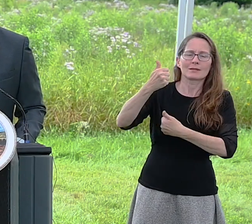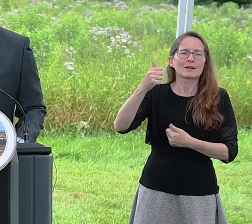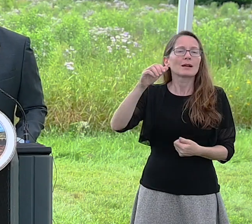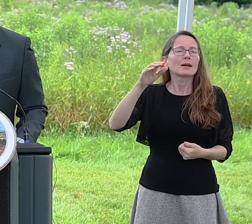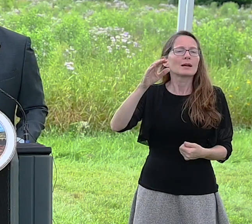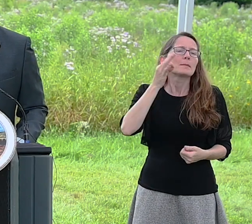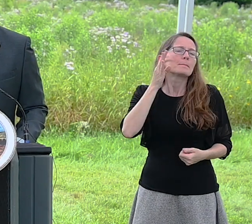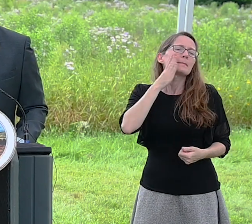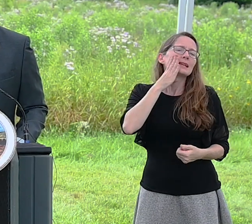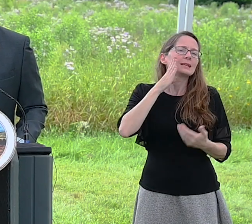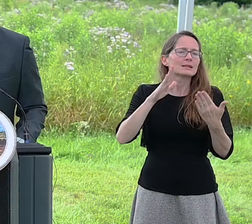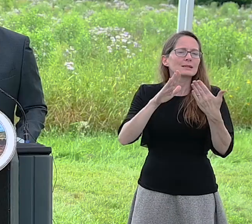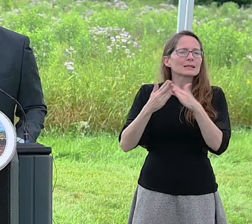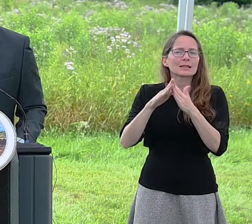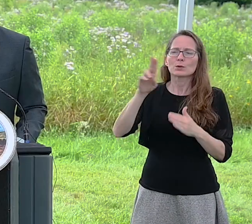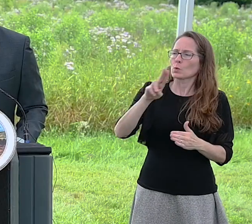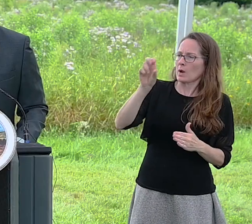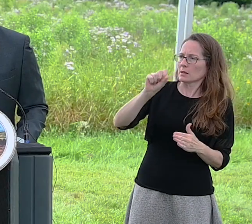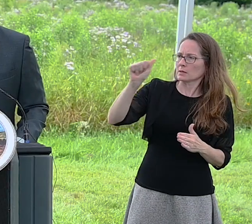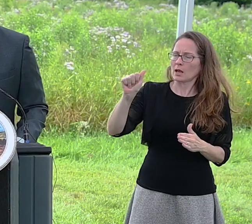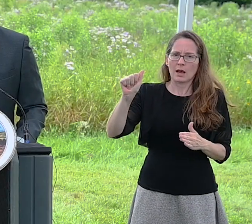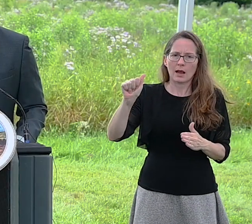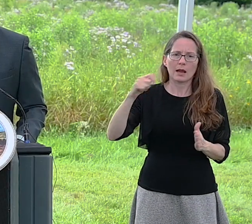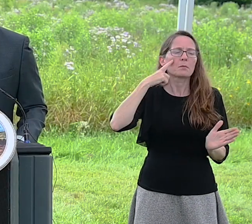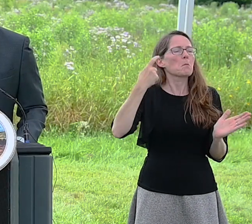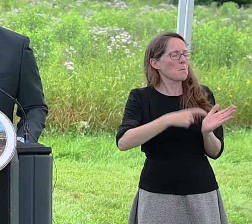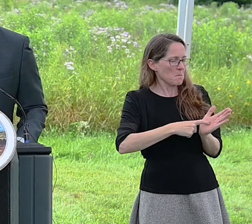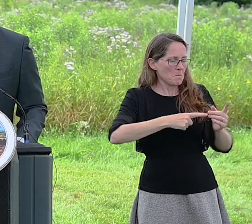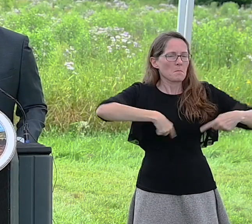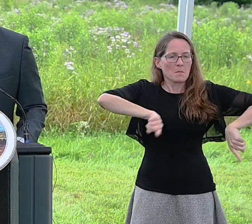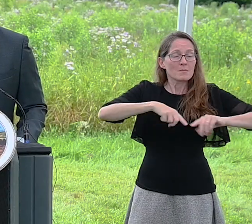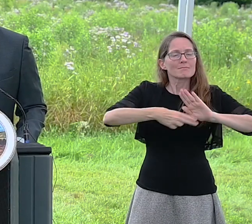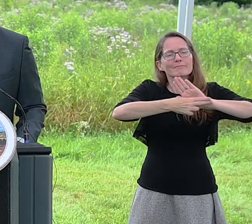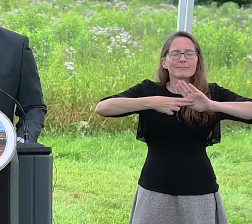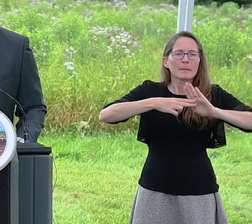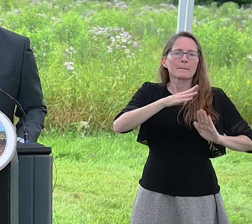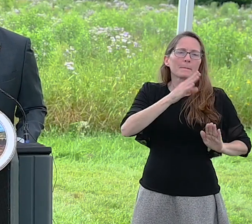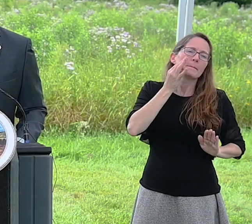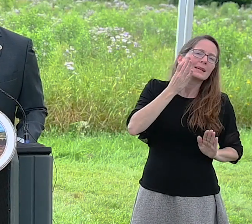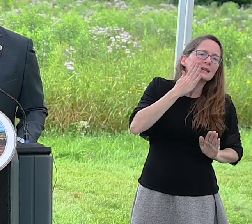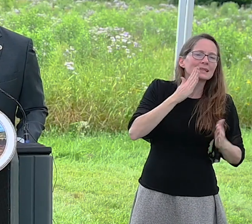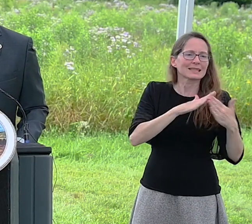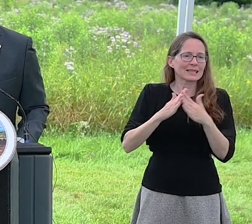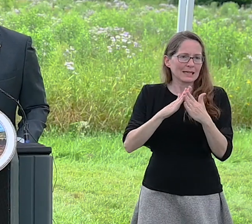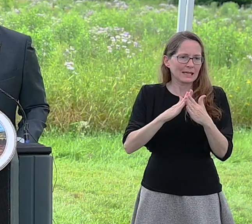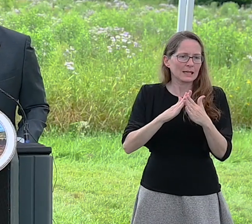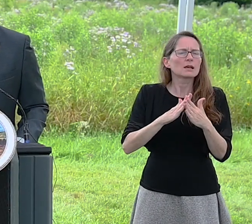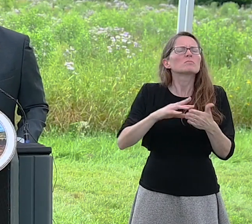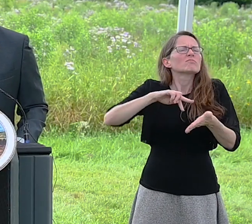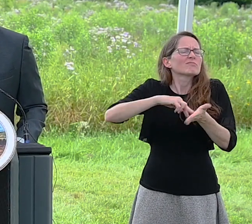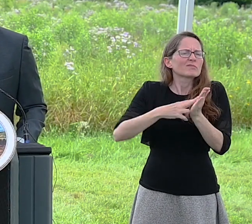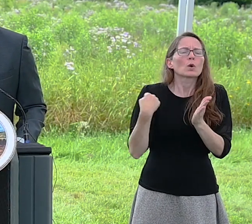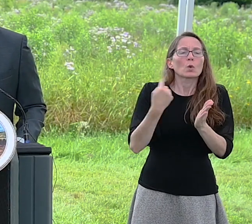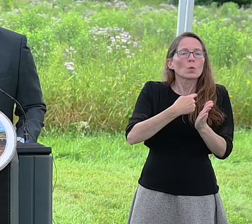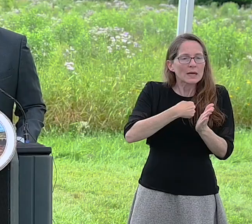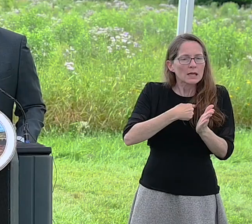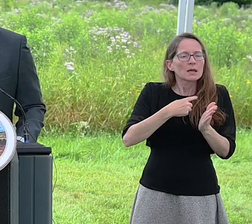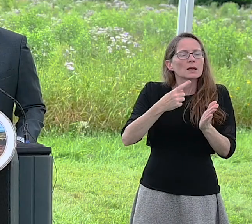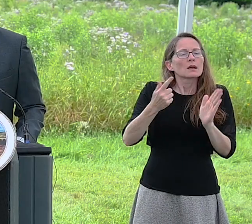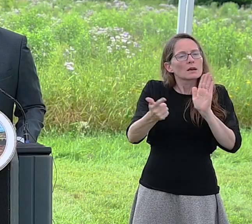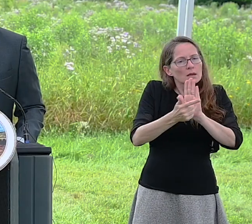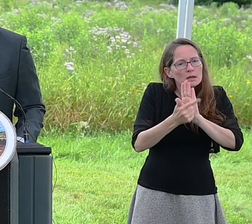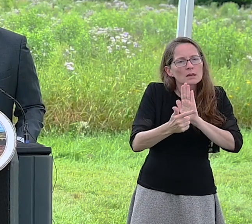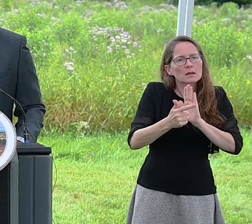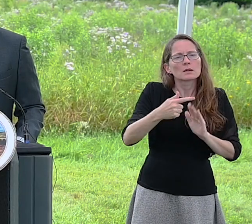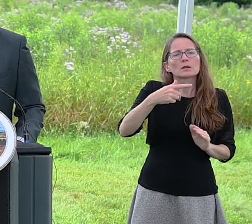by Bee City USA. As a result, Howard County committed to reducing pesticide use and creating sustainable